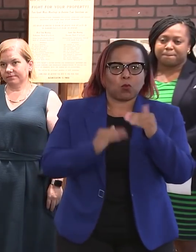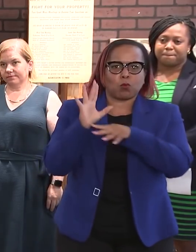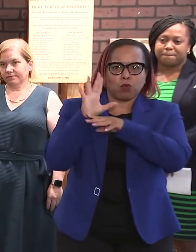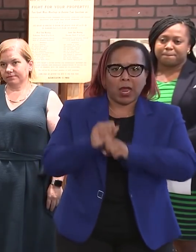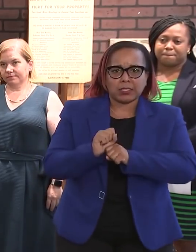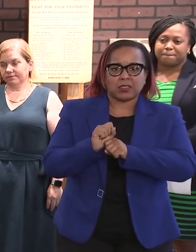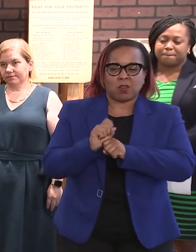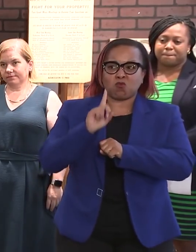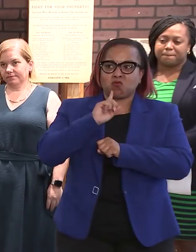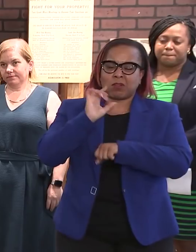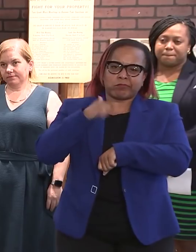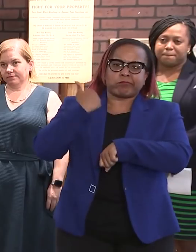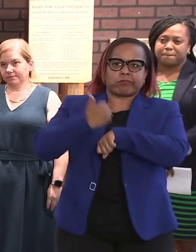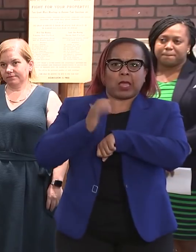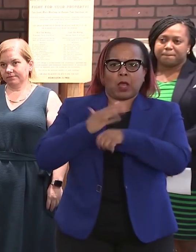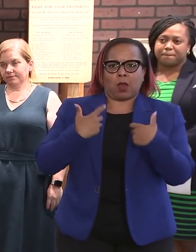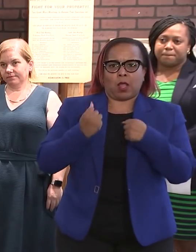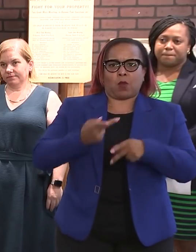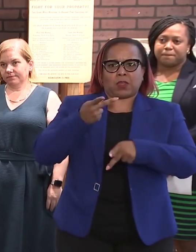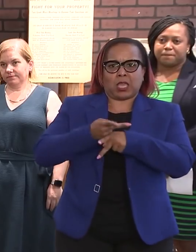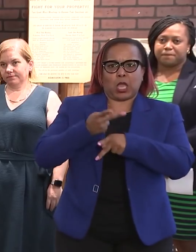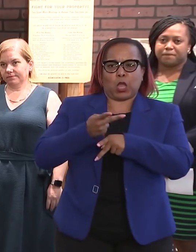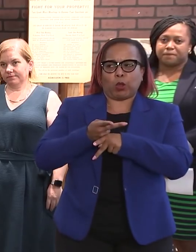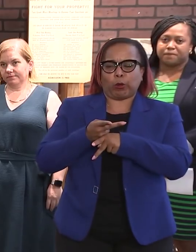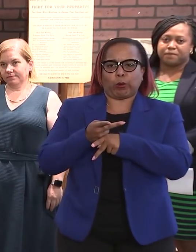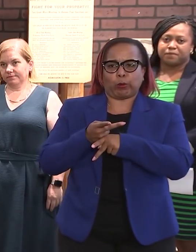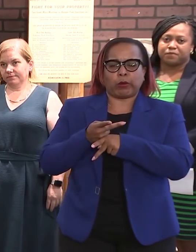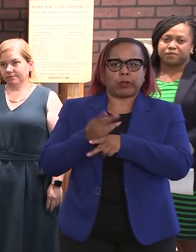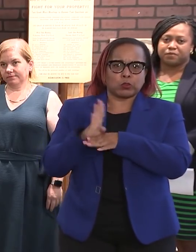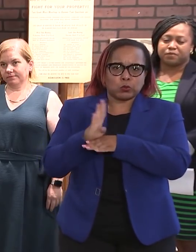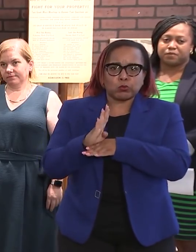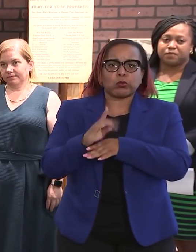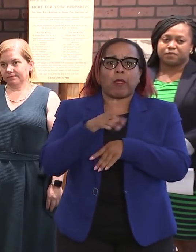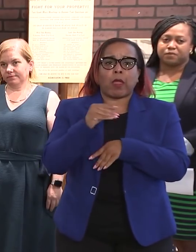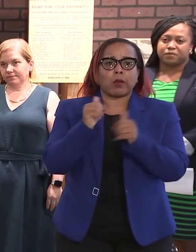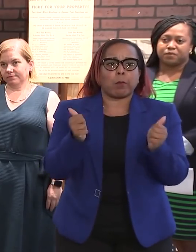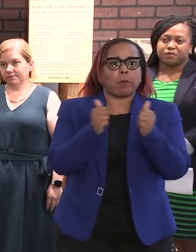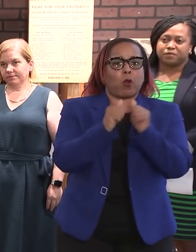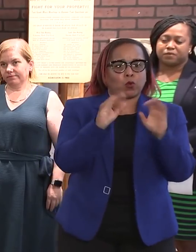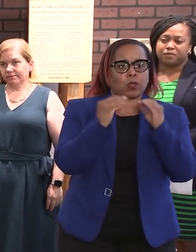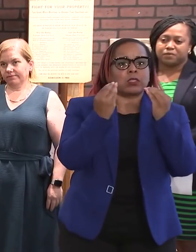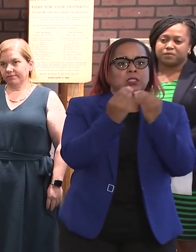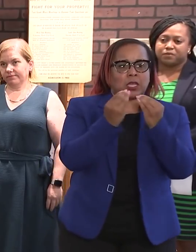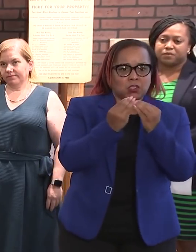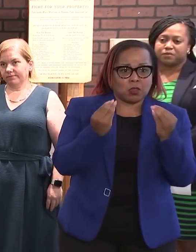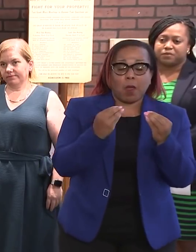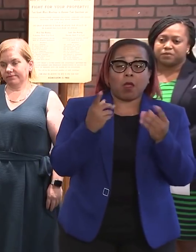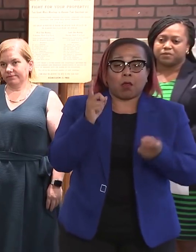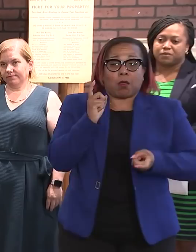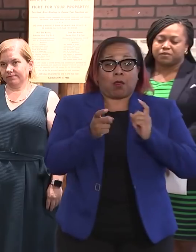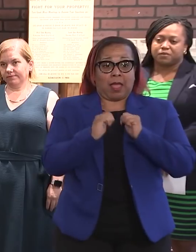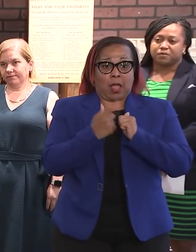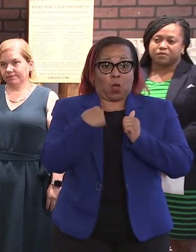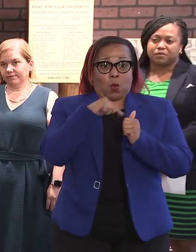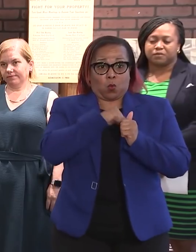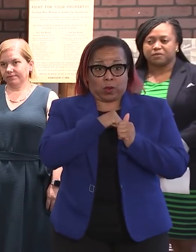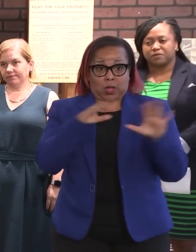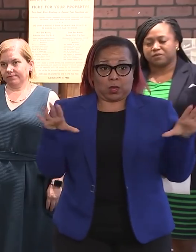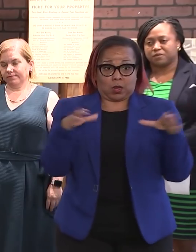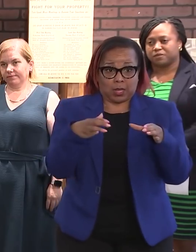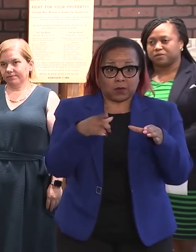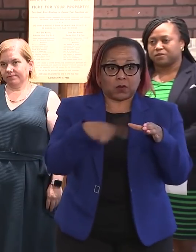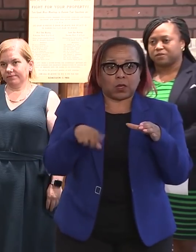practices that have existed within our healthcare institutions and partner organizations by redefining how we